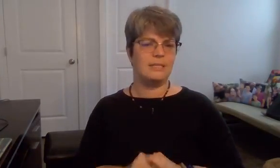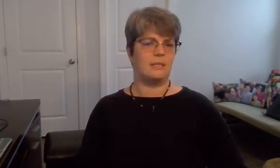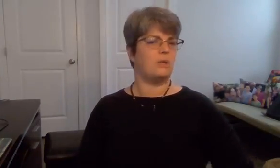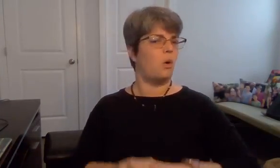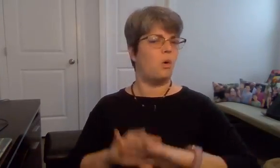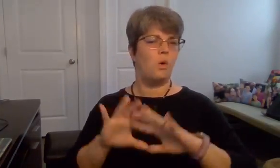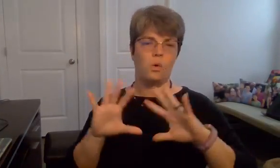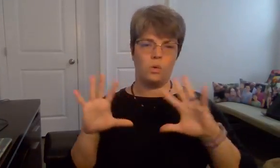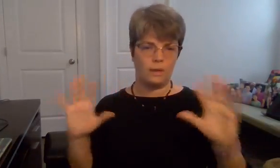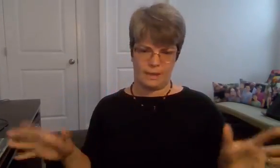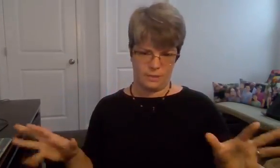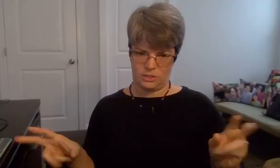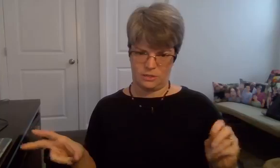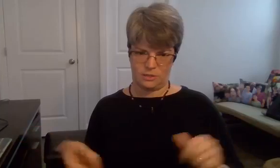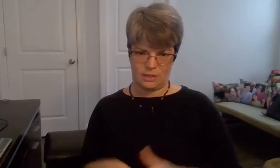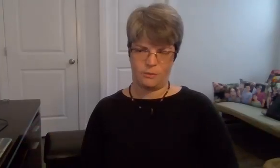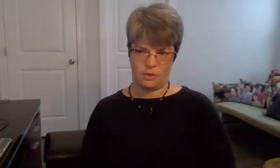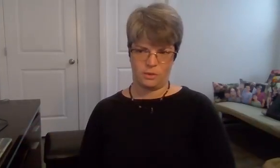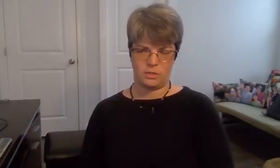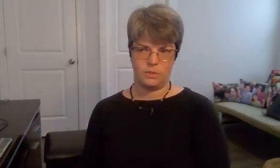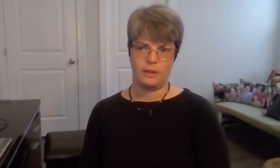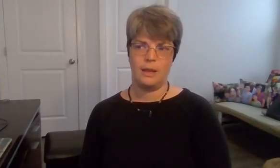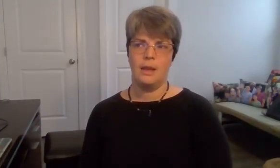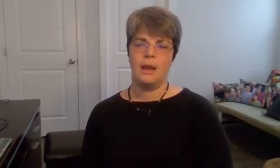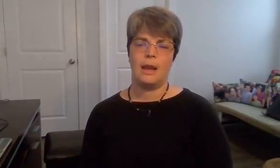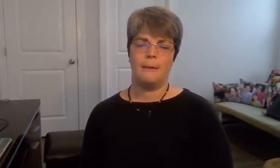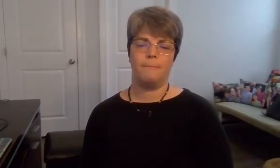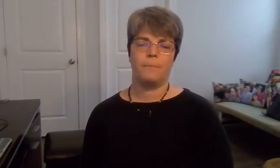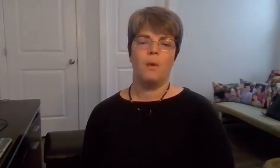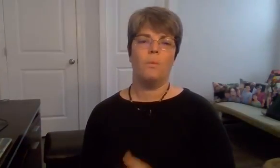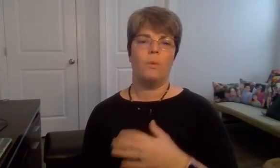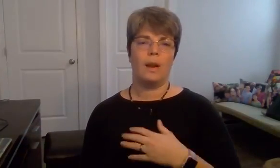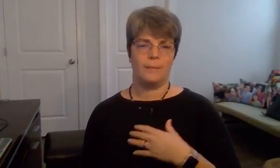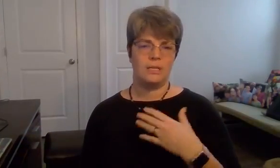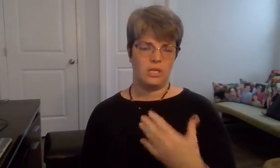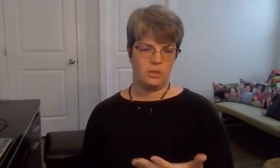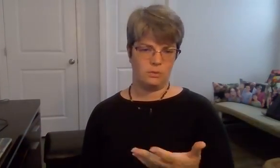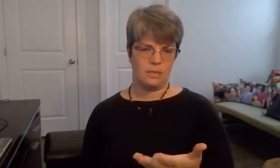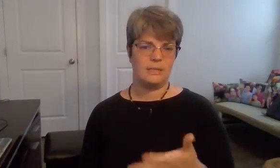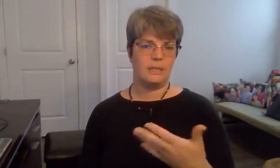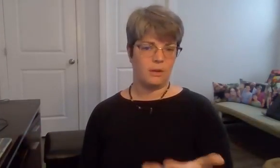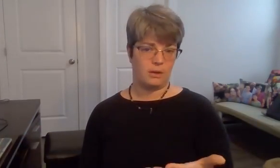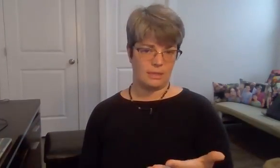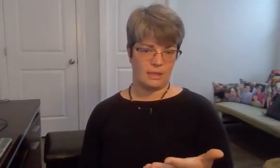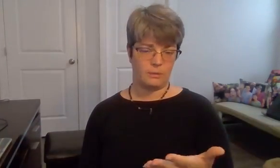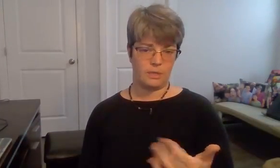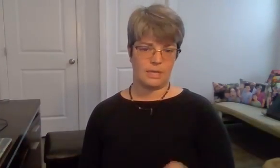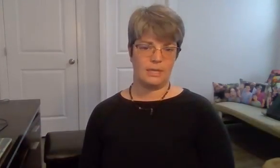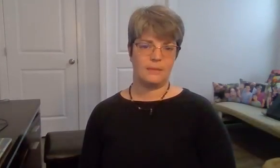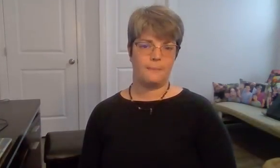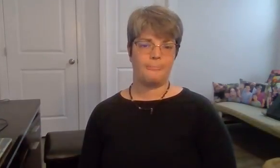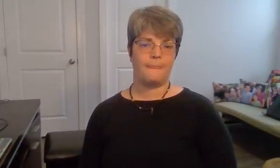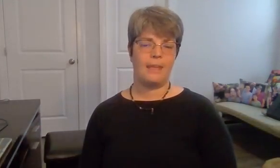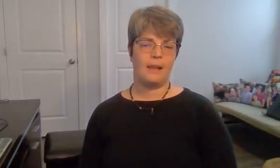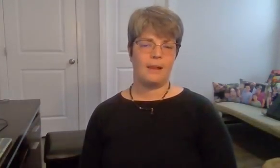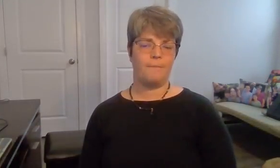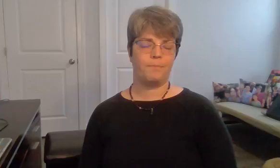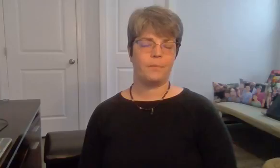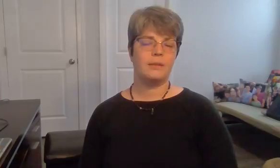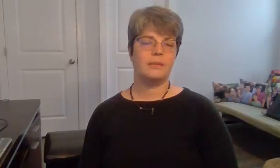it's a whole language, and there's a lot more that goes into it. What I'm going to teach you is the American Sign Language signs. Some of